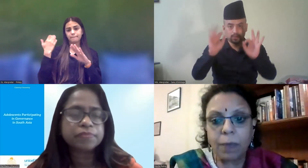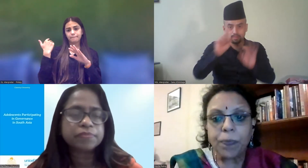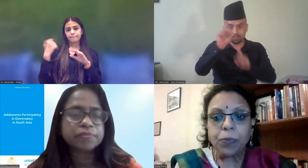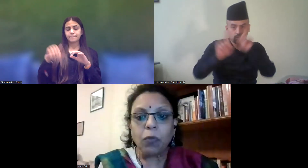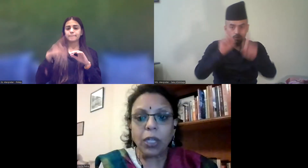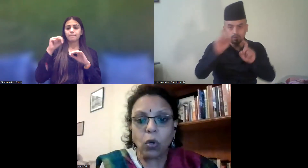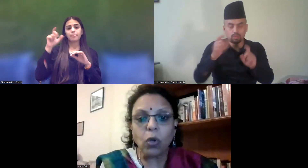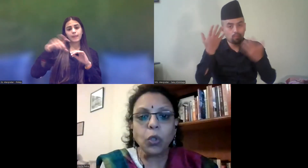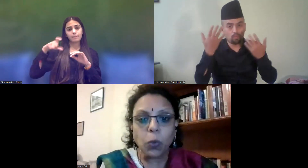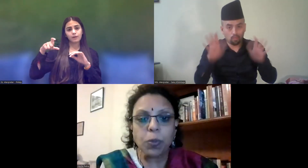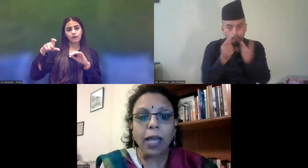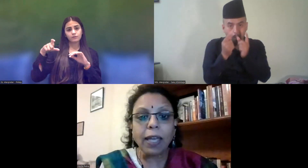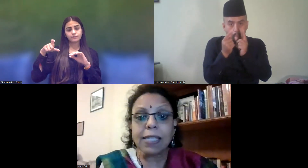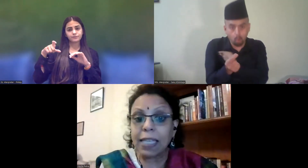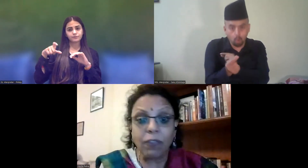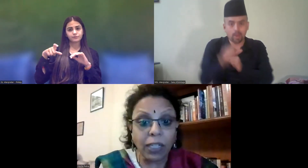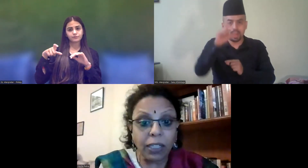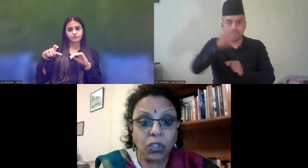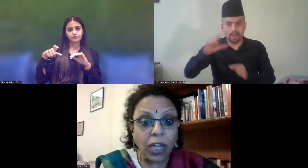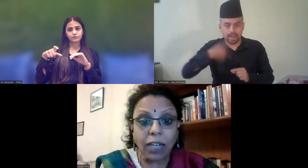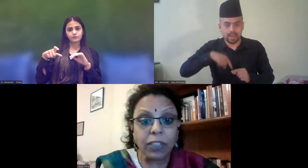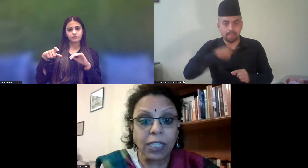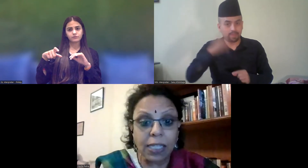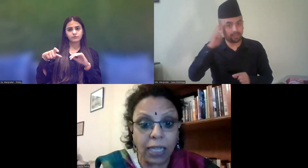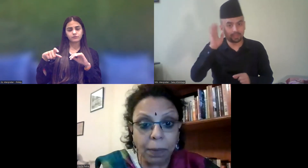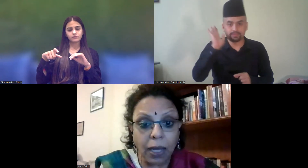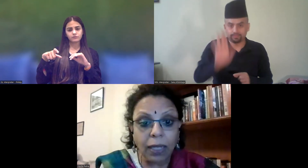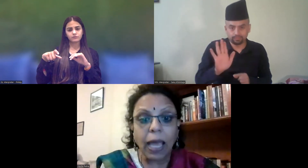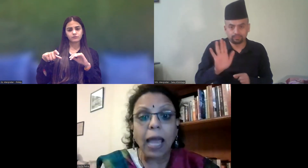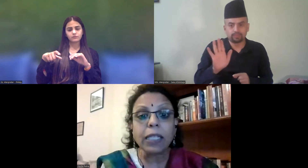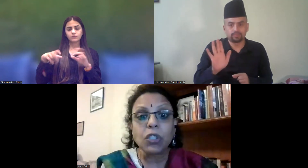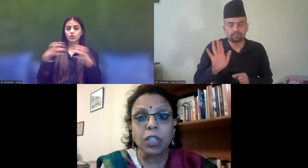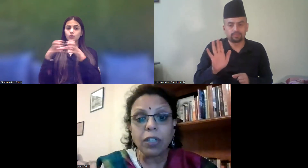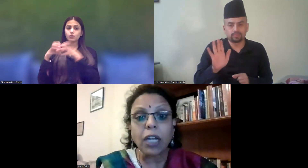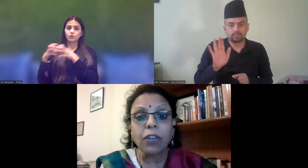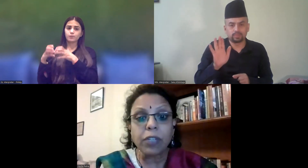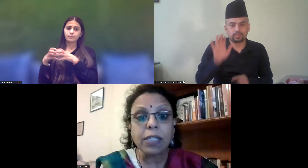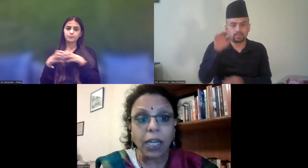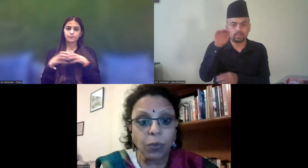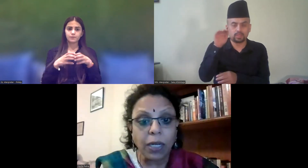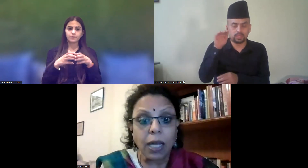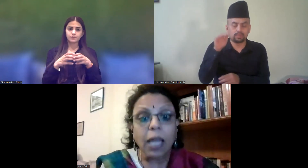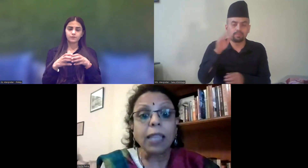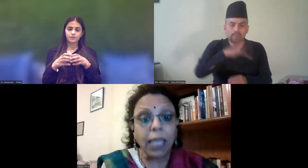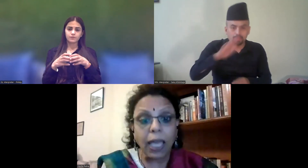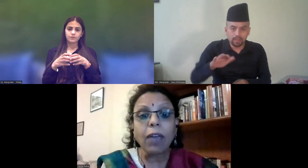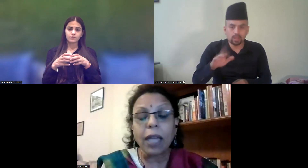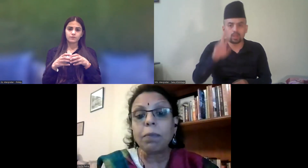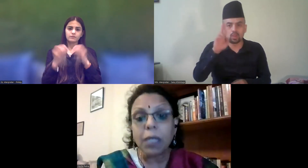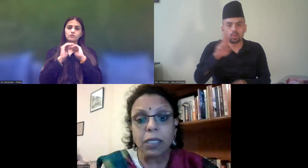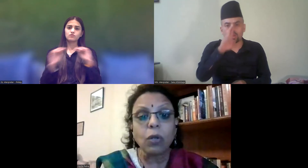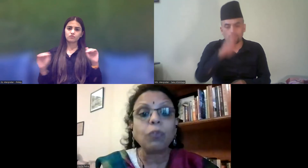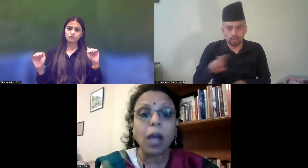Nepal, we know groups like CVIN, Child Workers in Nepal, and the Children at Risk Network. They have